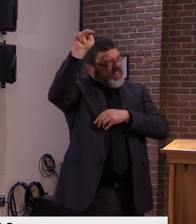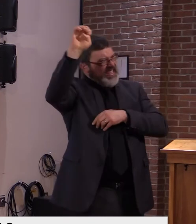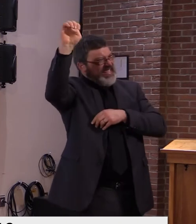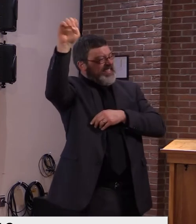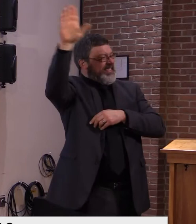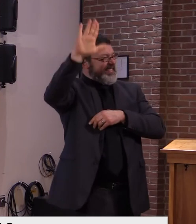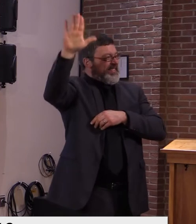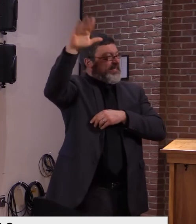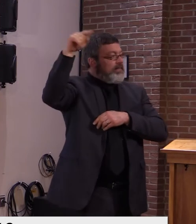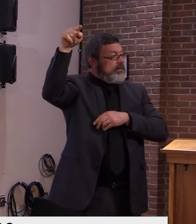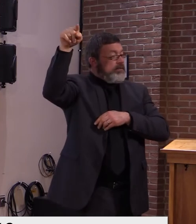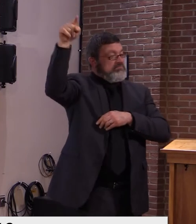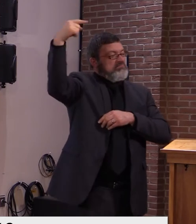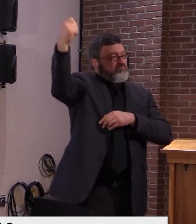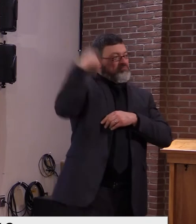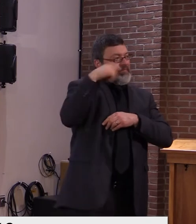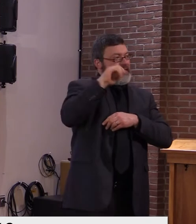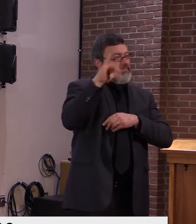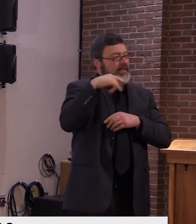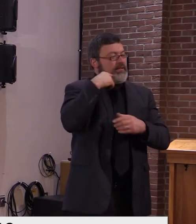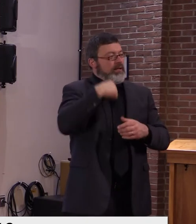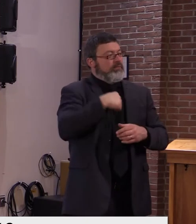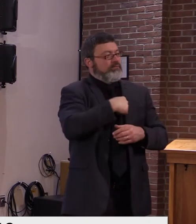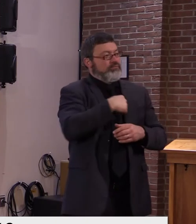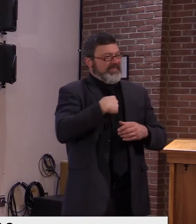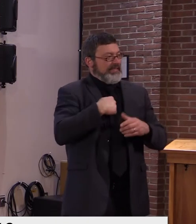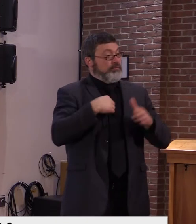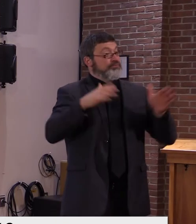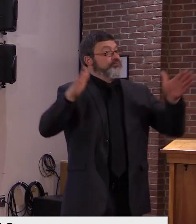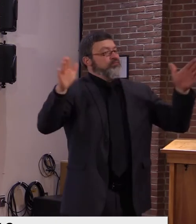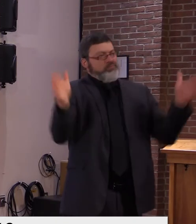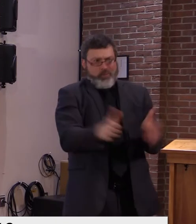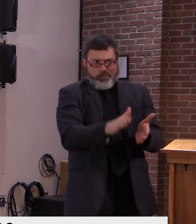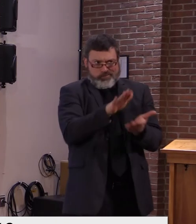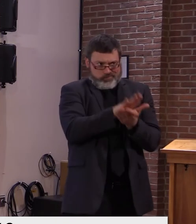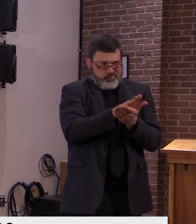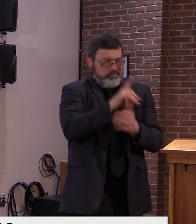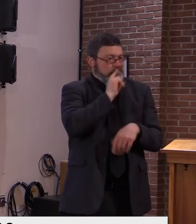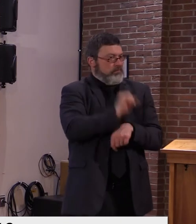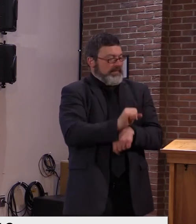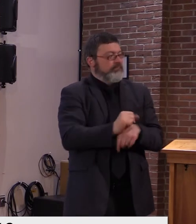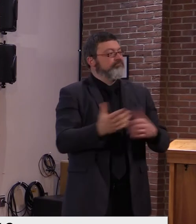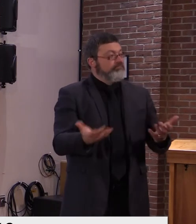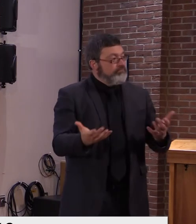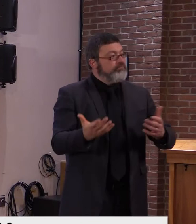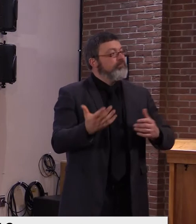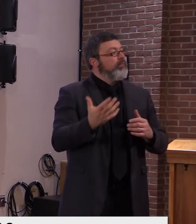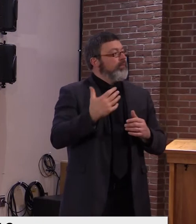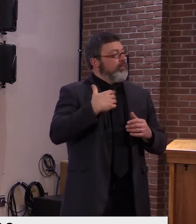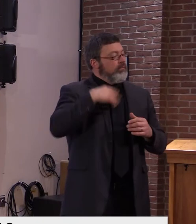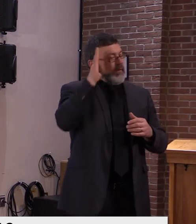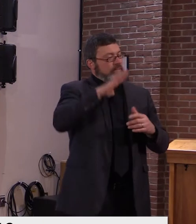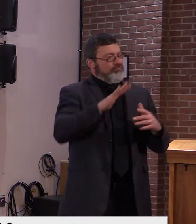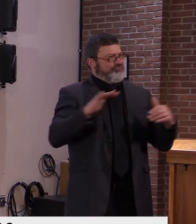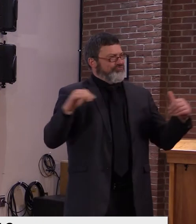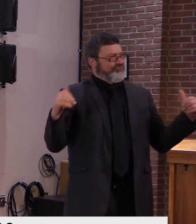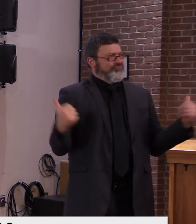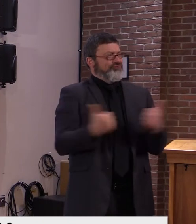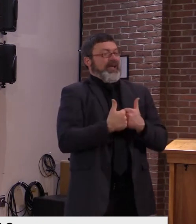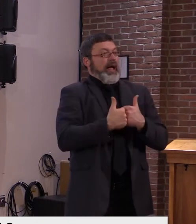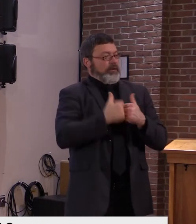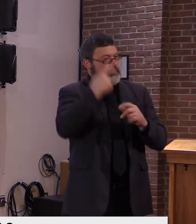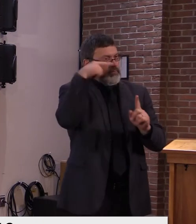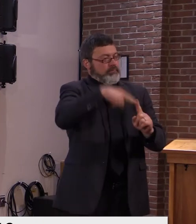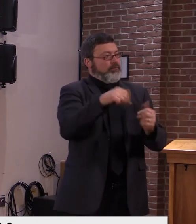wrote, "As a small SU, this appeared like it was going to be a huge lift for the Grand Isle Supervisory Union, mostly because of the timing and the sense